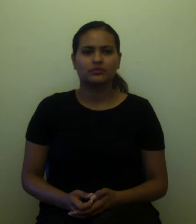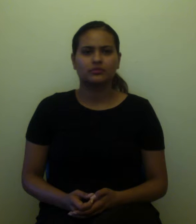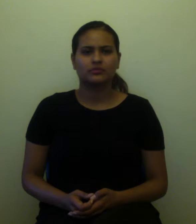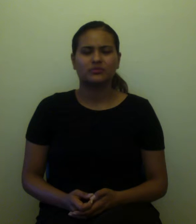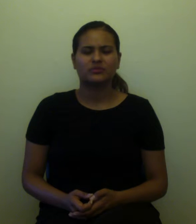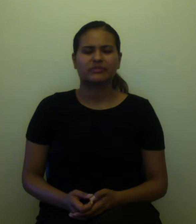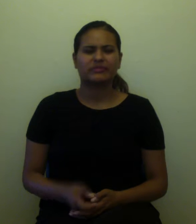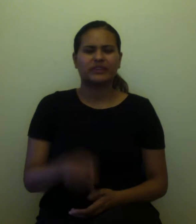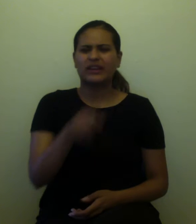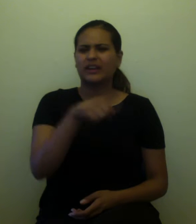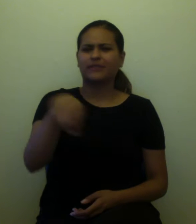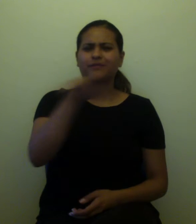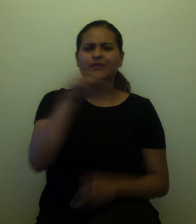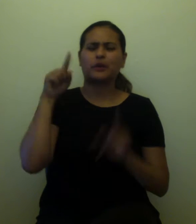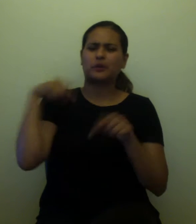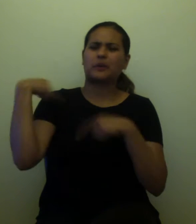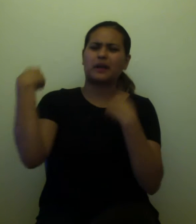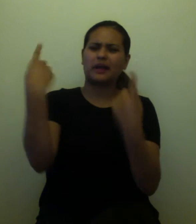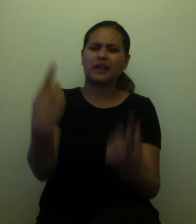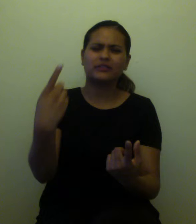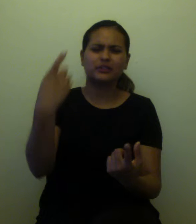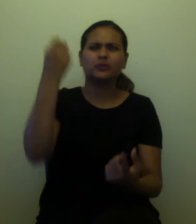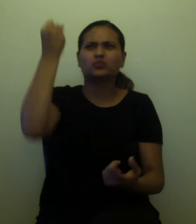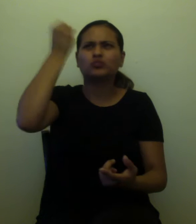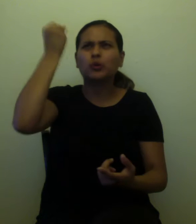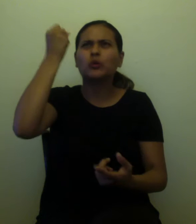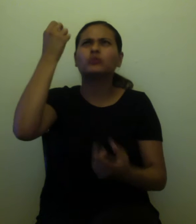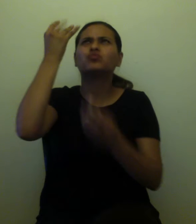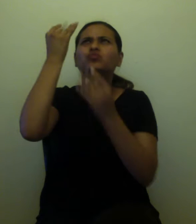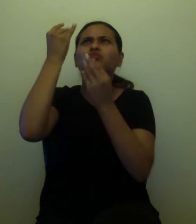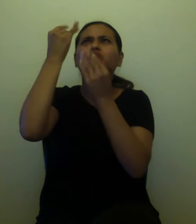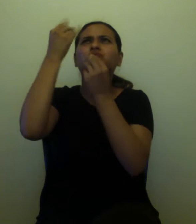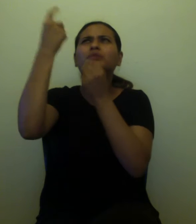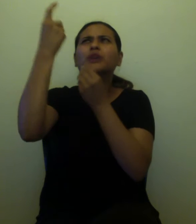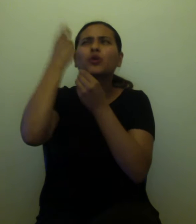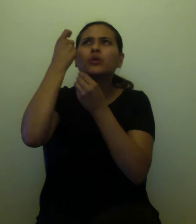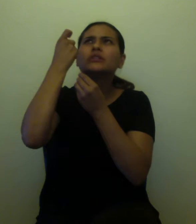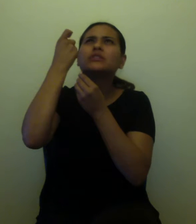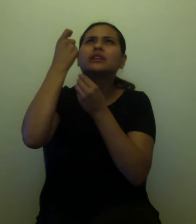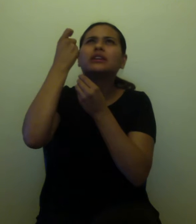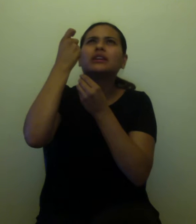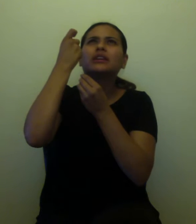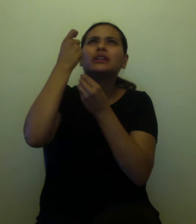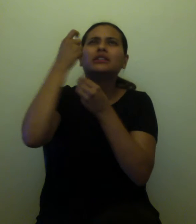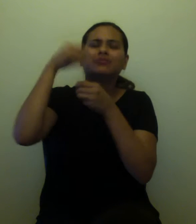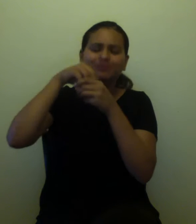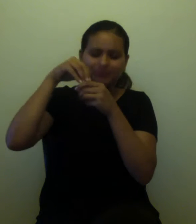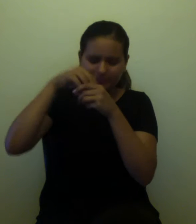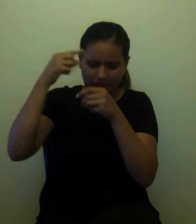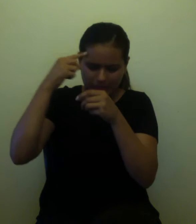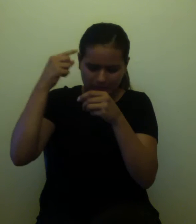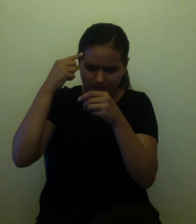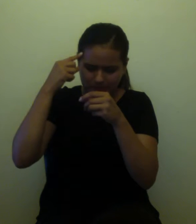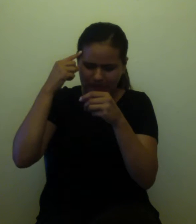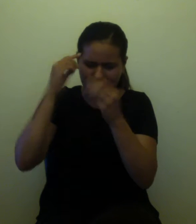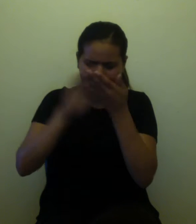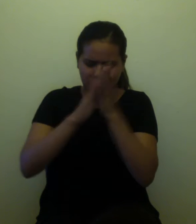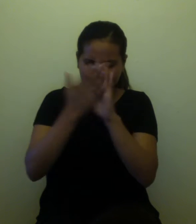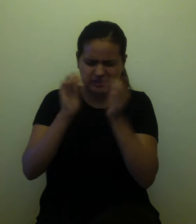mind for so long that it becomes part of how you think? Maybe even part of